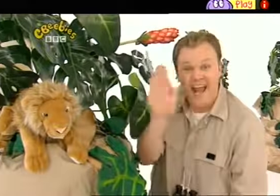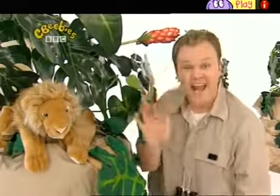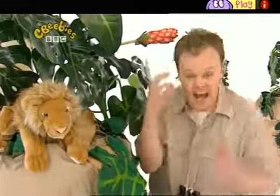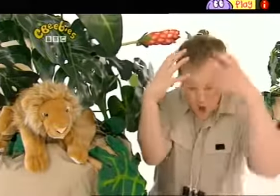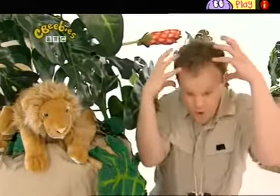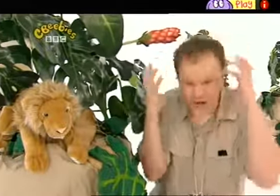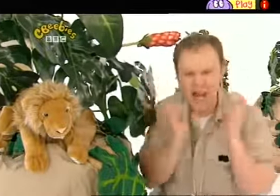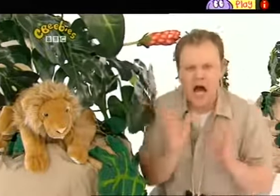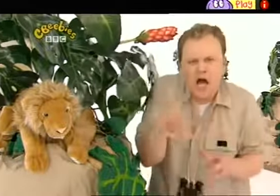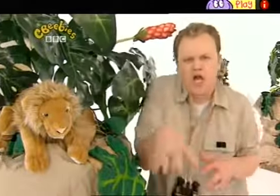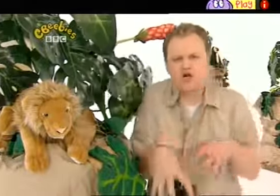Hello, lion.